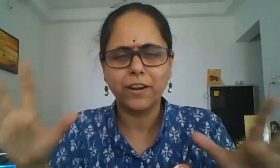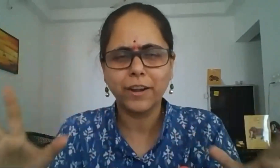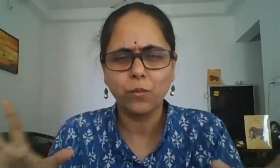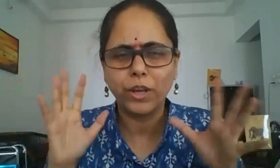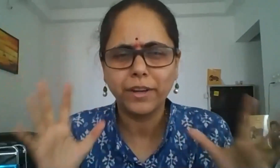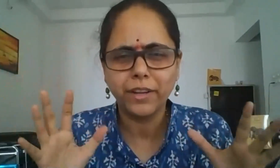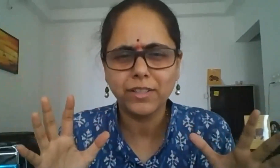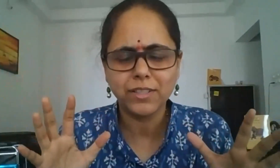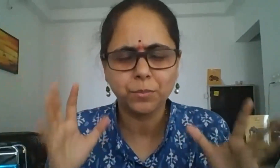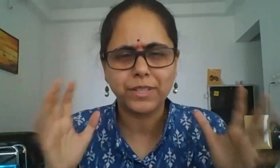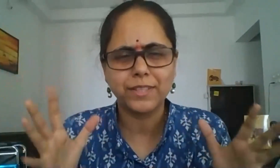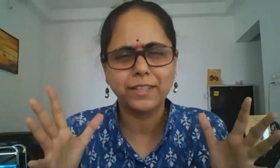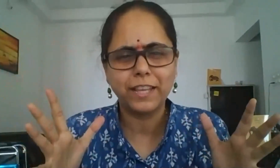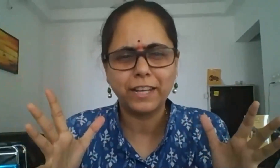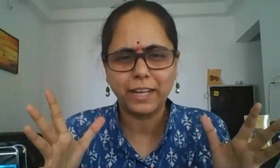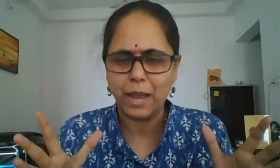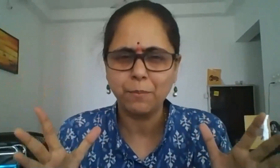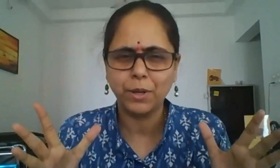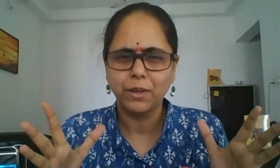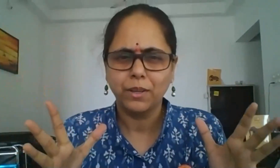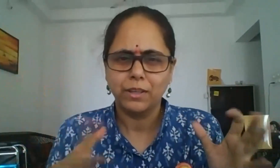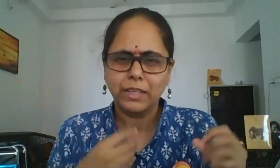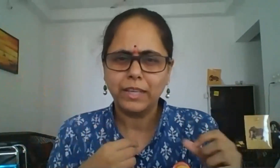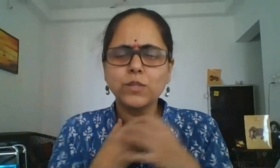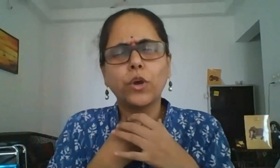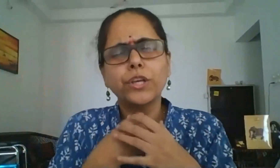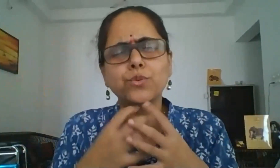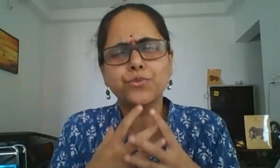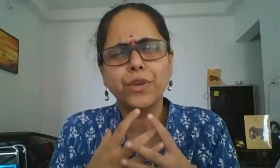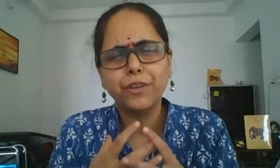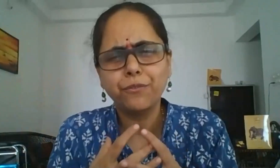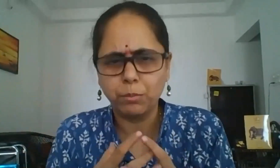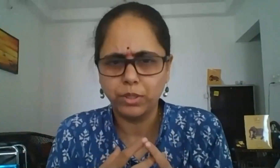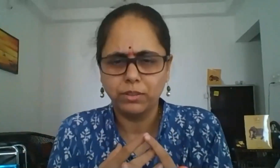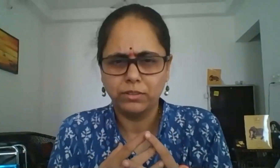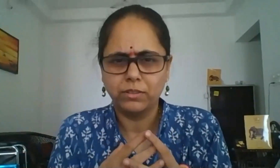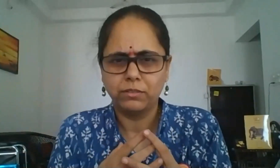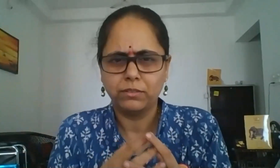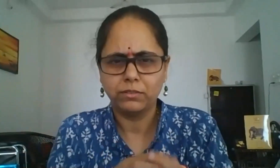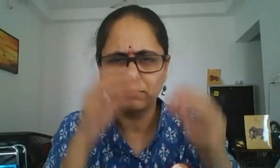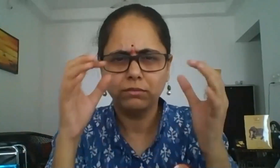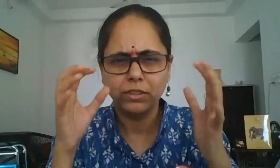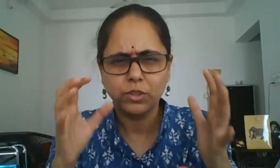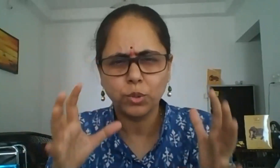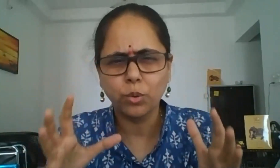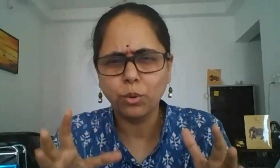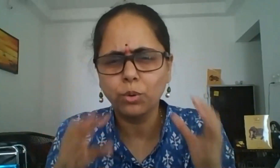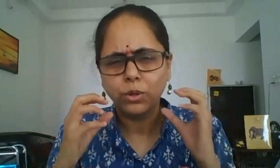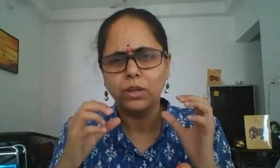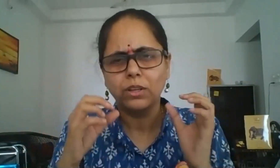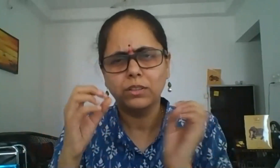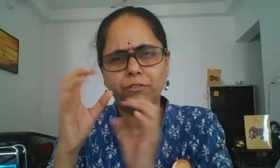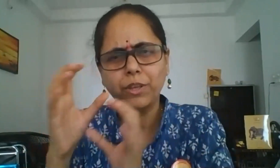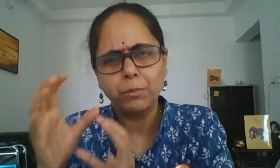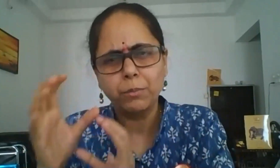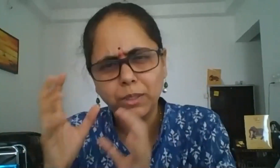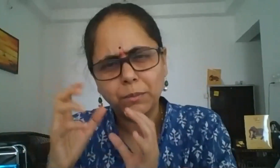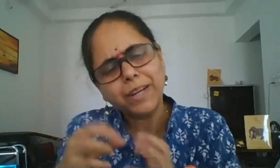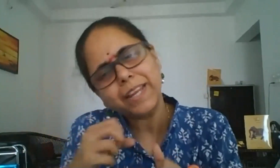100 volunteers present there clapped. His voice was very feeble, slow, feeble, but he